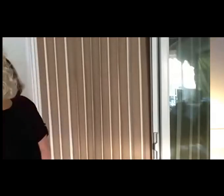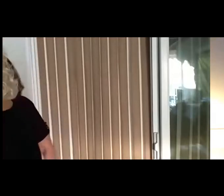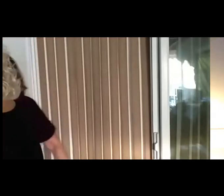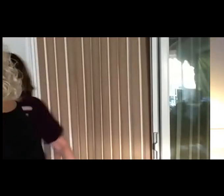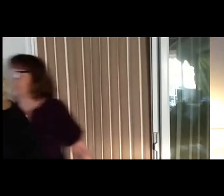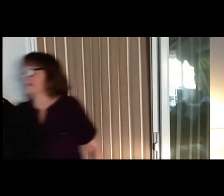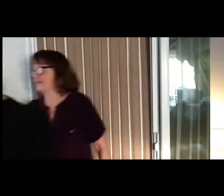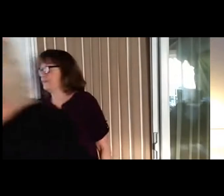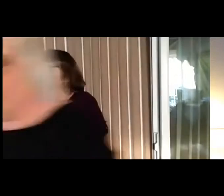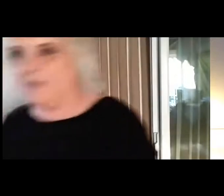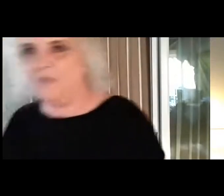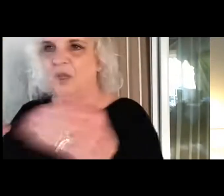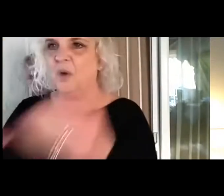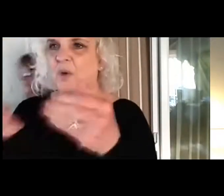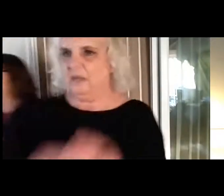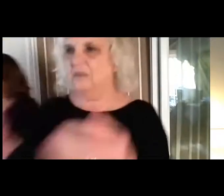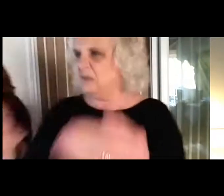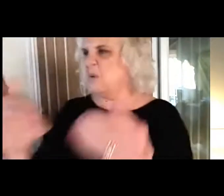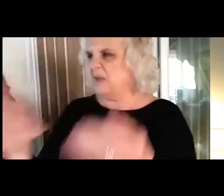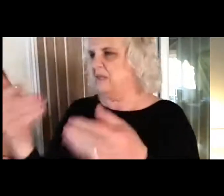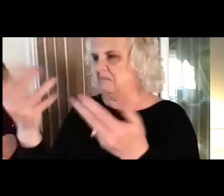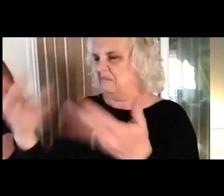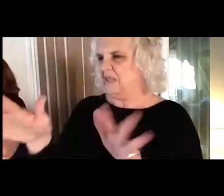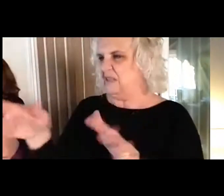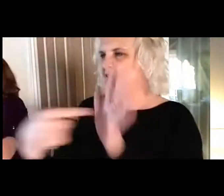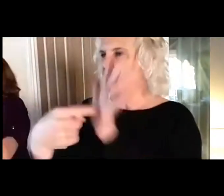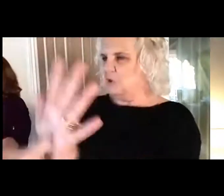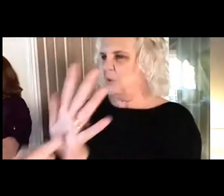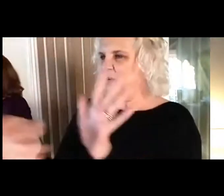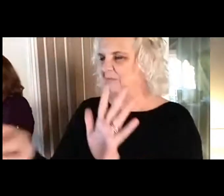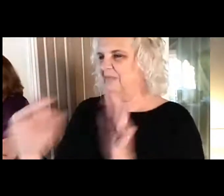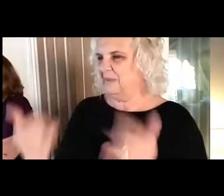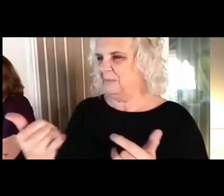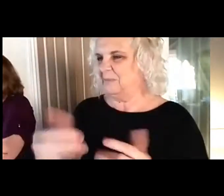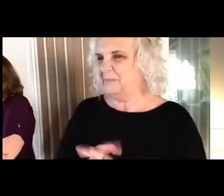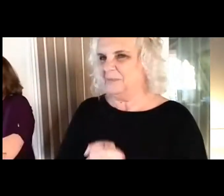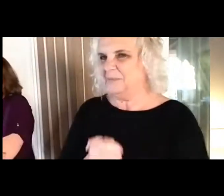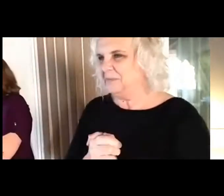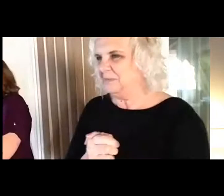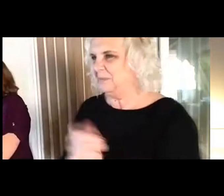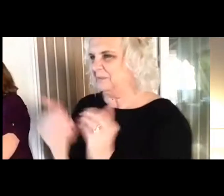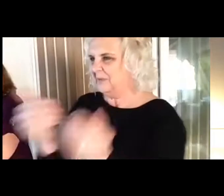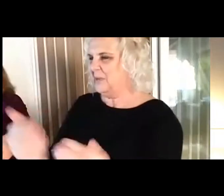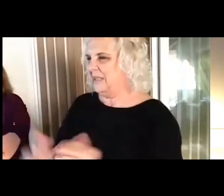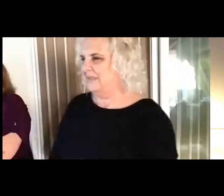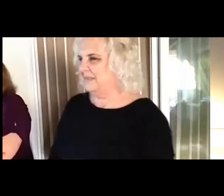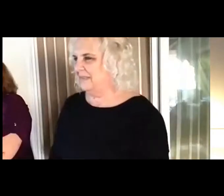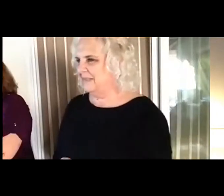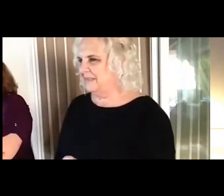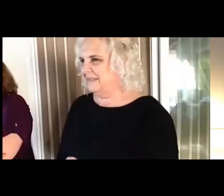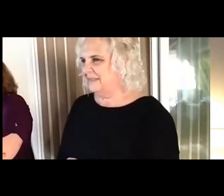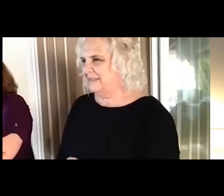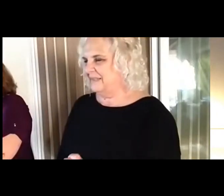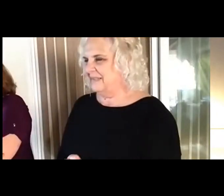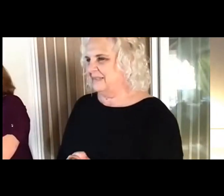You have to be on here to tell her. My mom. So Sharon, you want to sit here? It's a No, better. I'd rather